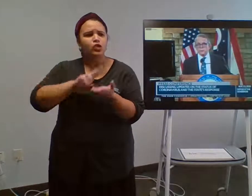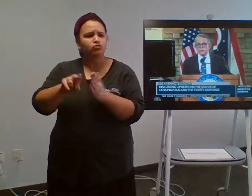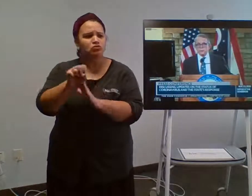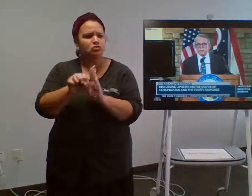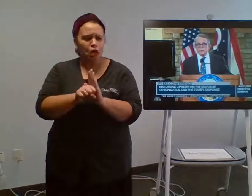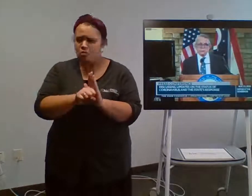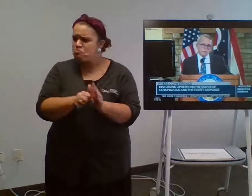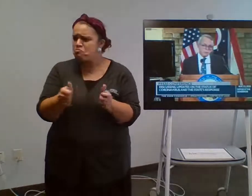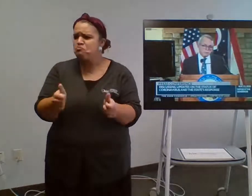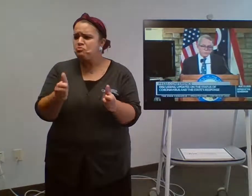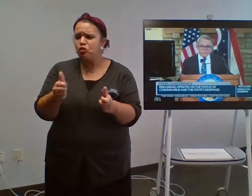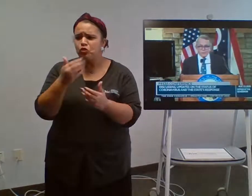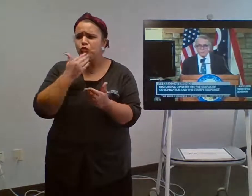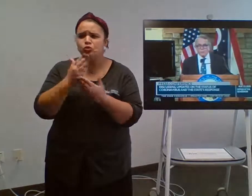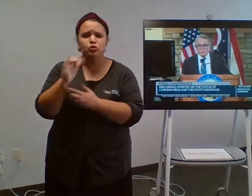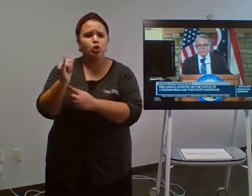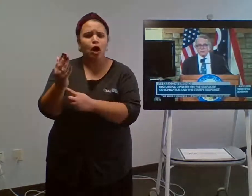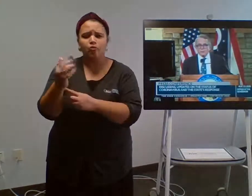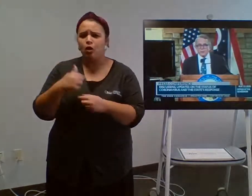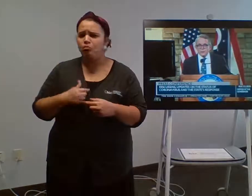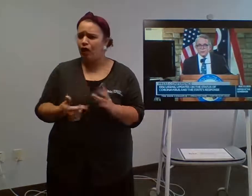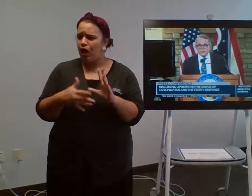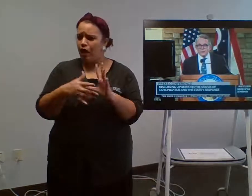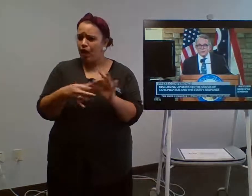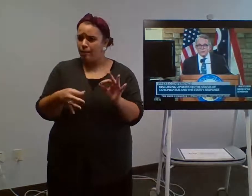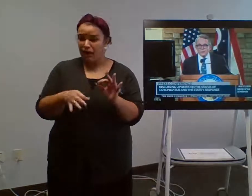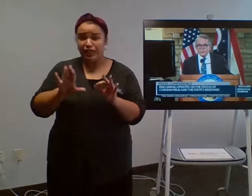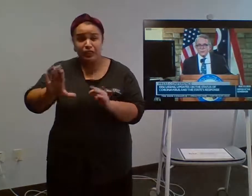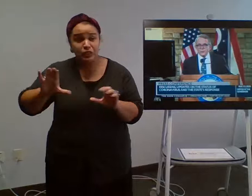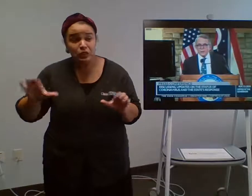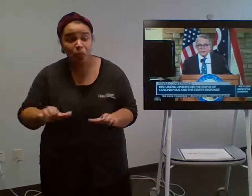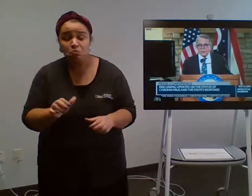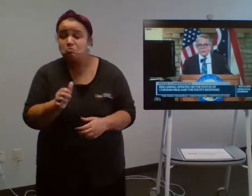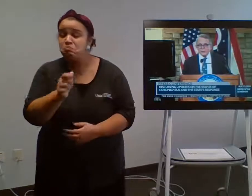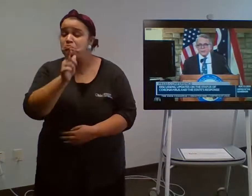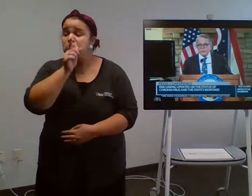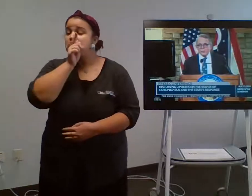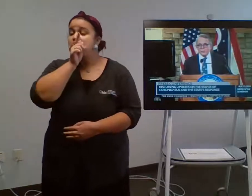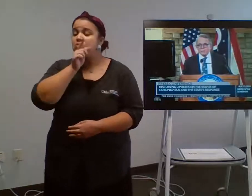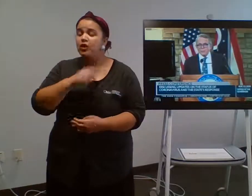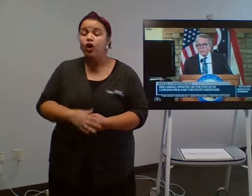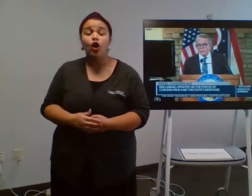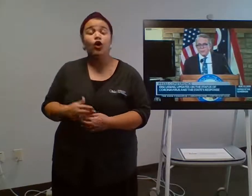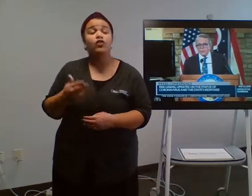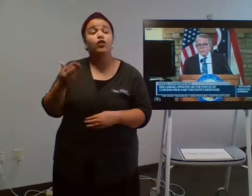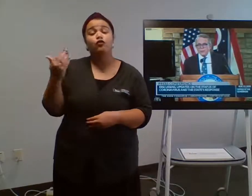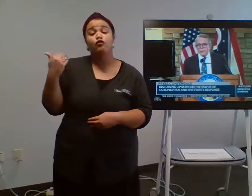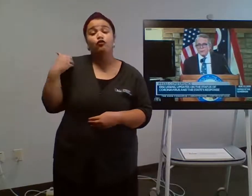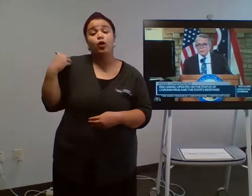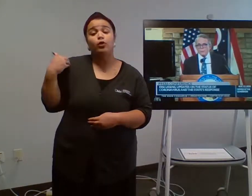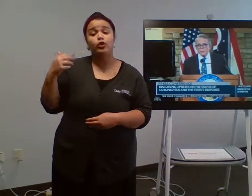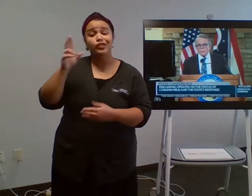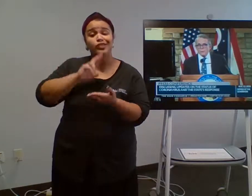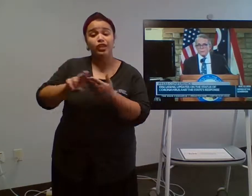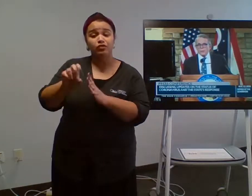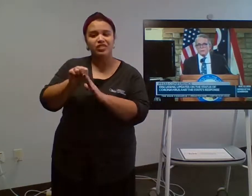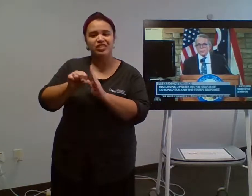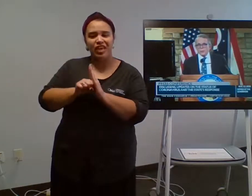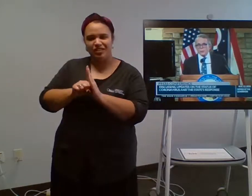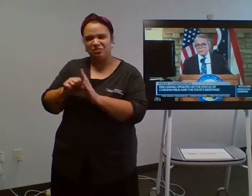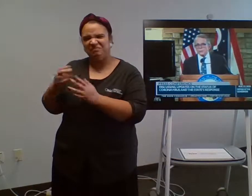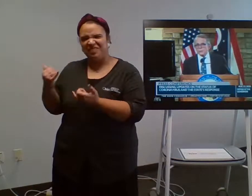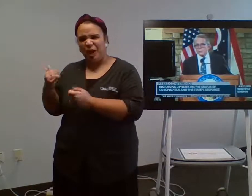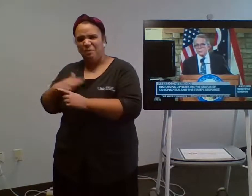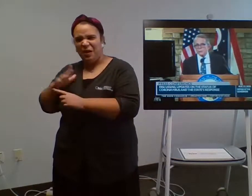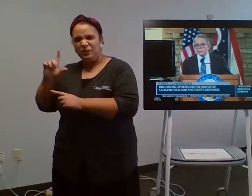particular decision. The former Secretary of State, to my Lieutenant Governor May in a moment. But as